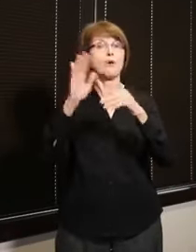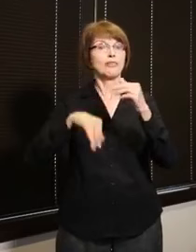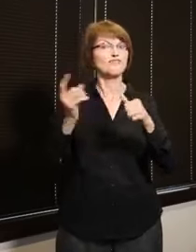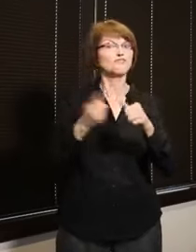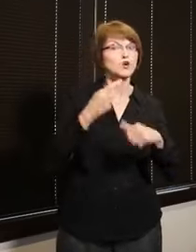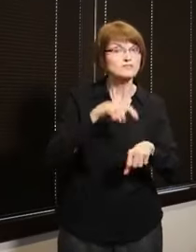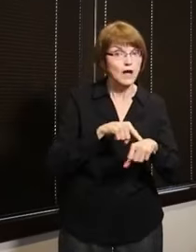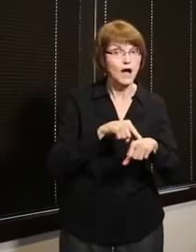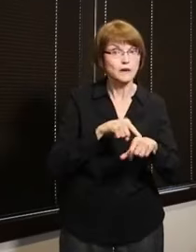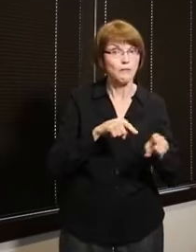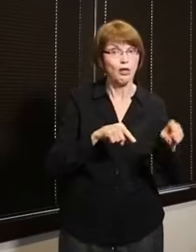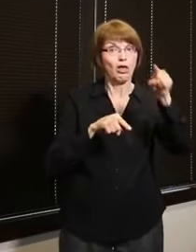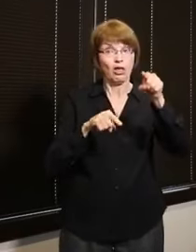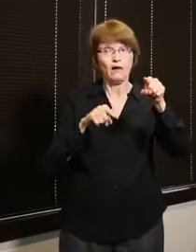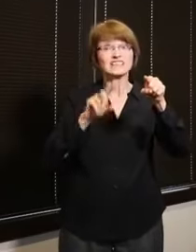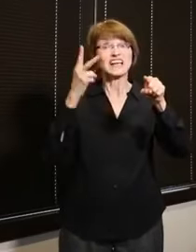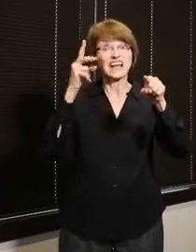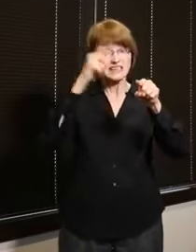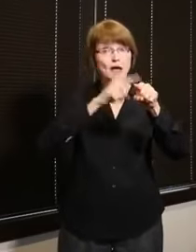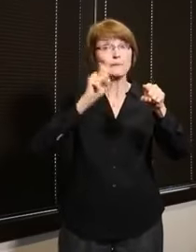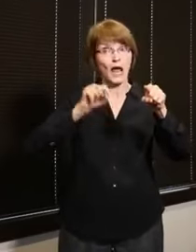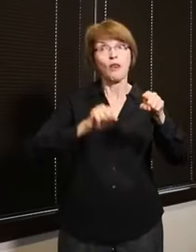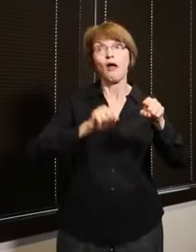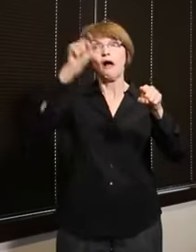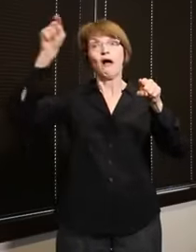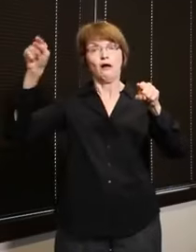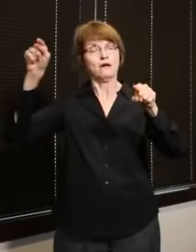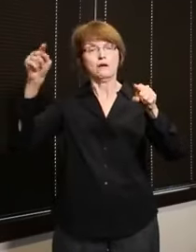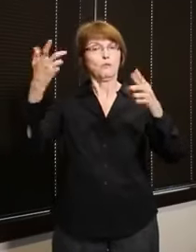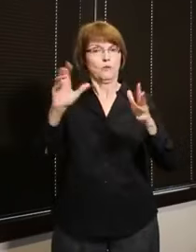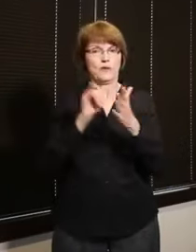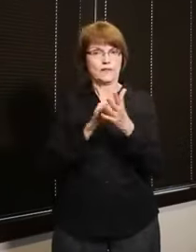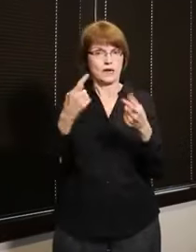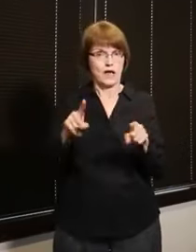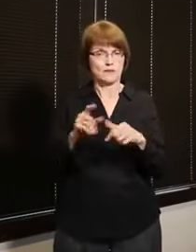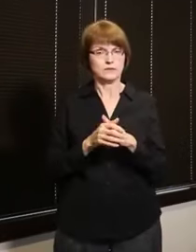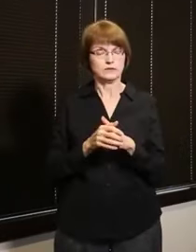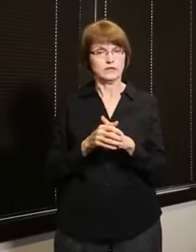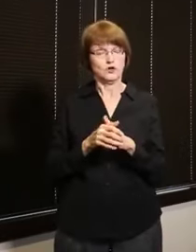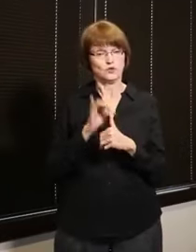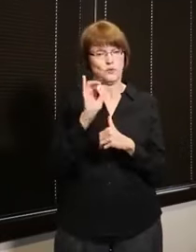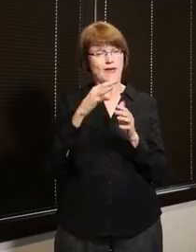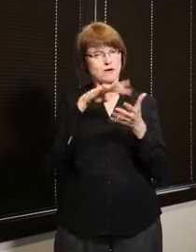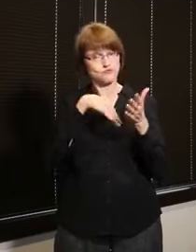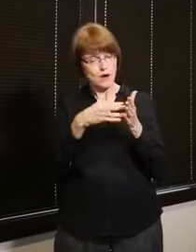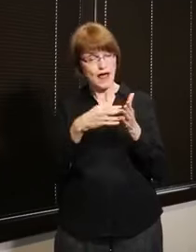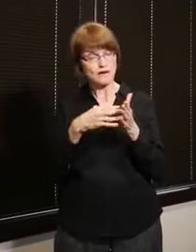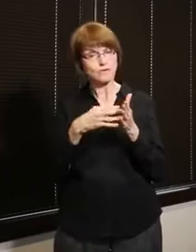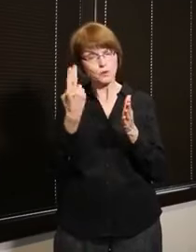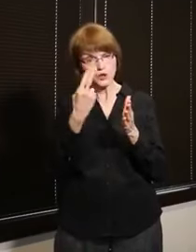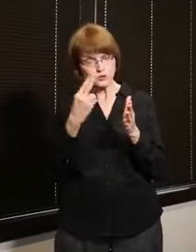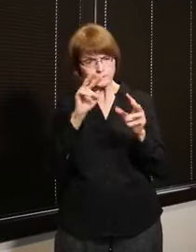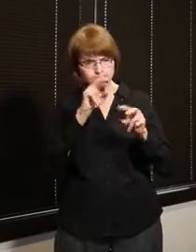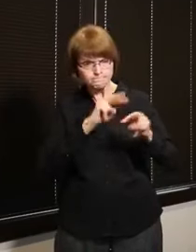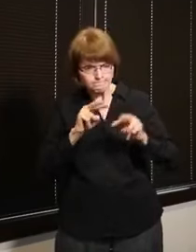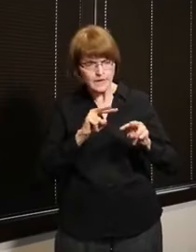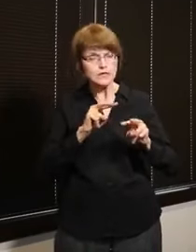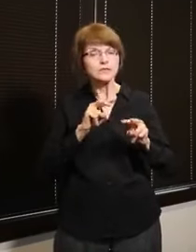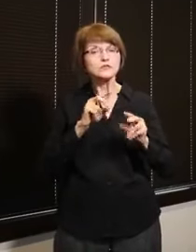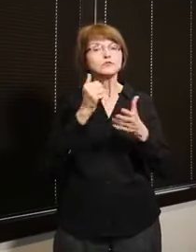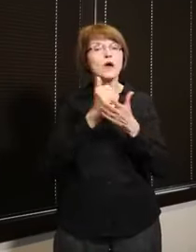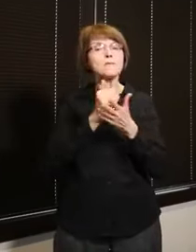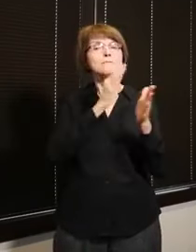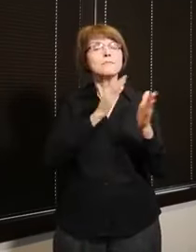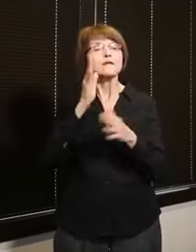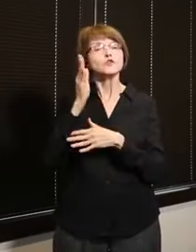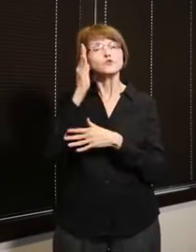absolutely what we don't want to happen. And so we use this for planning scenarios, and it's really for us in the healthcare system and public